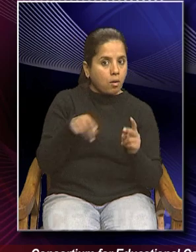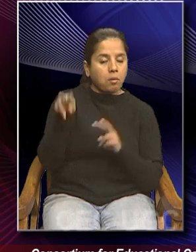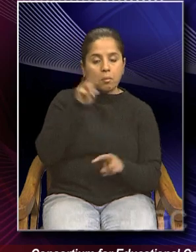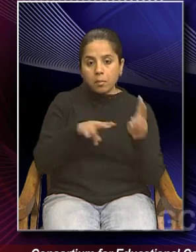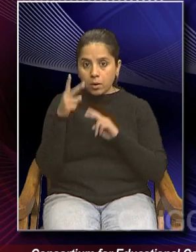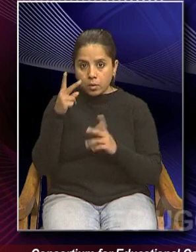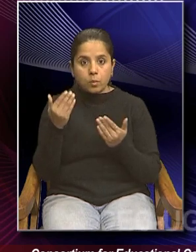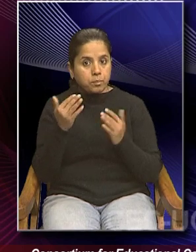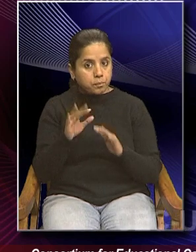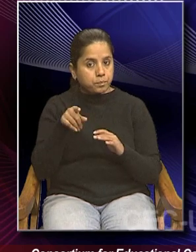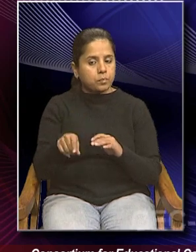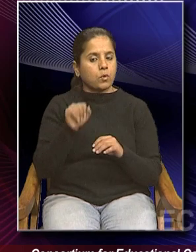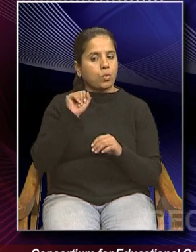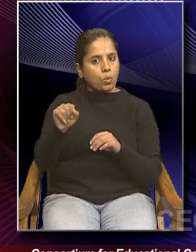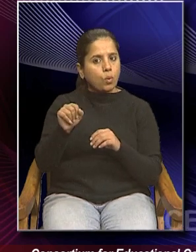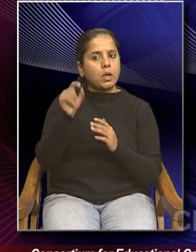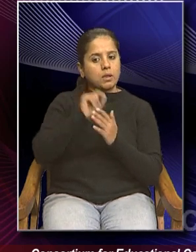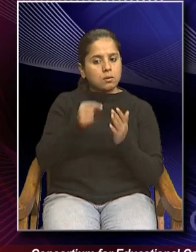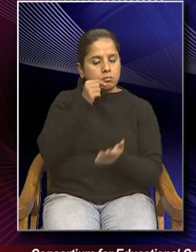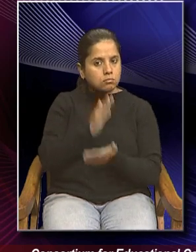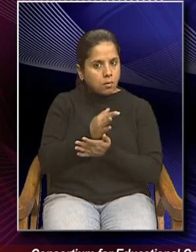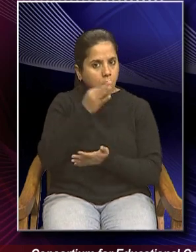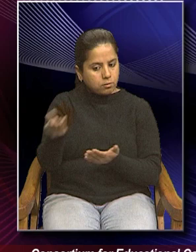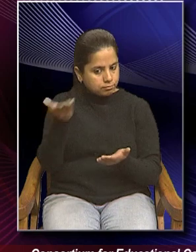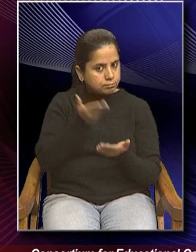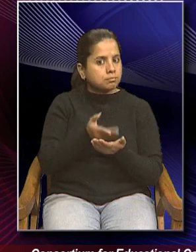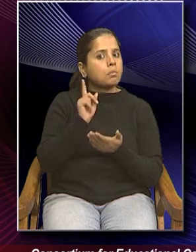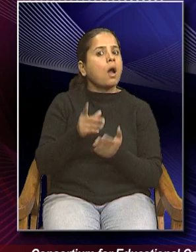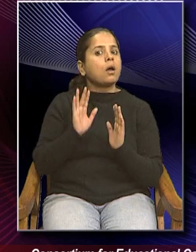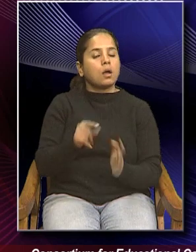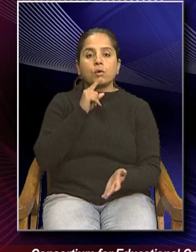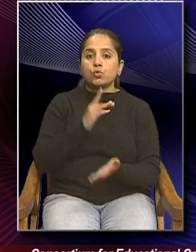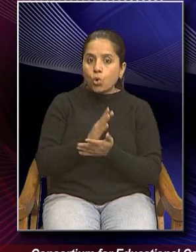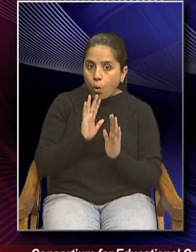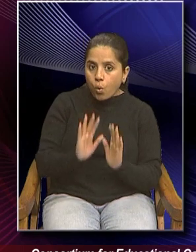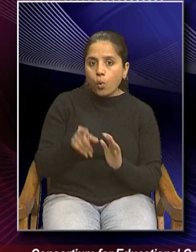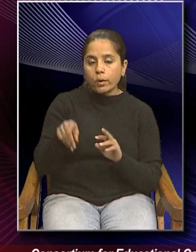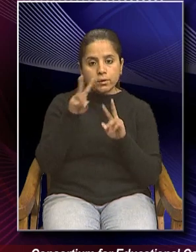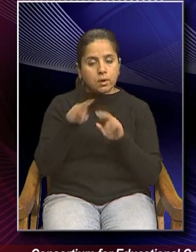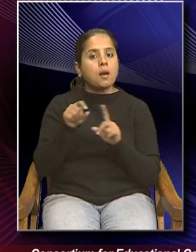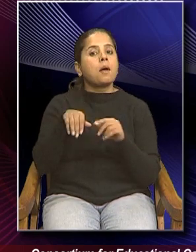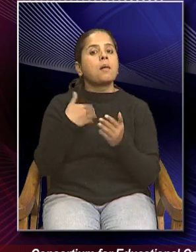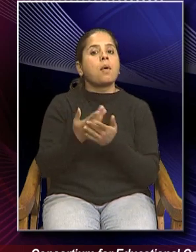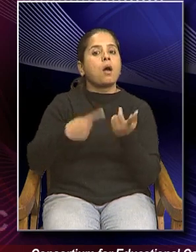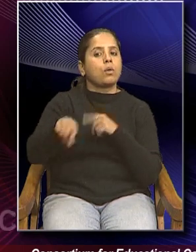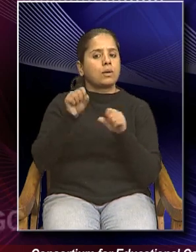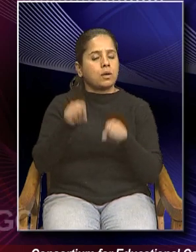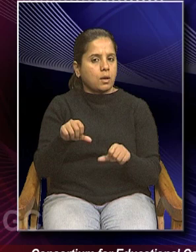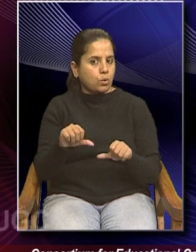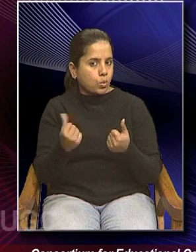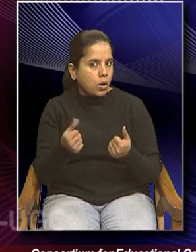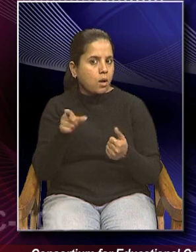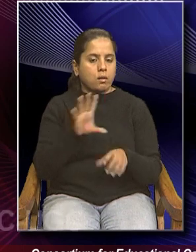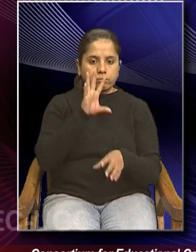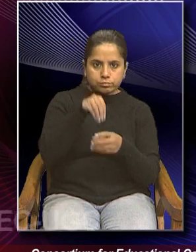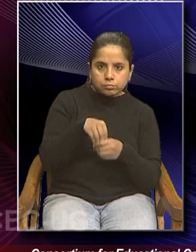experiment, obtain their written consent, and ensure that the research participants are capable of